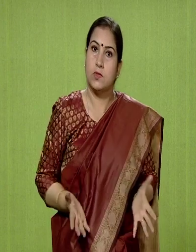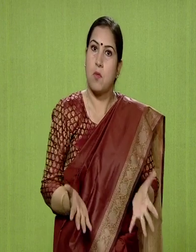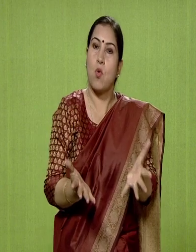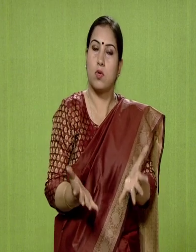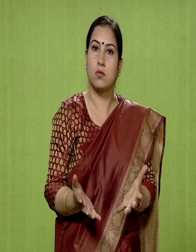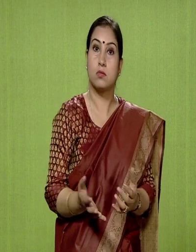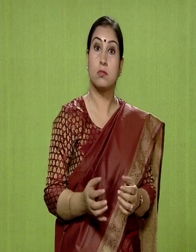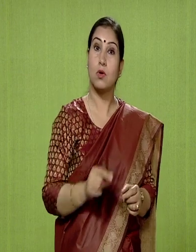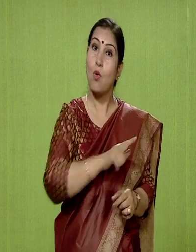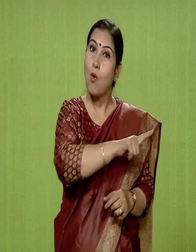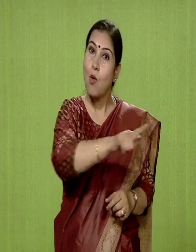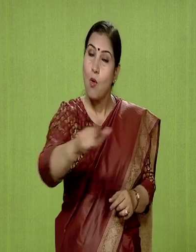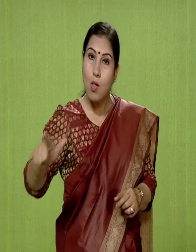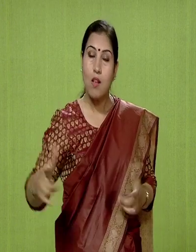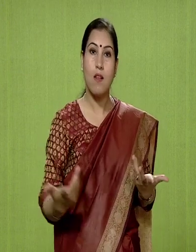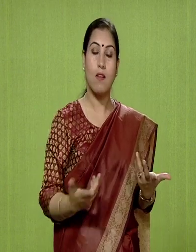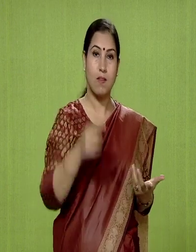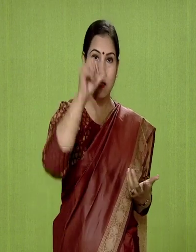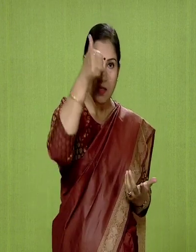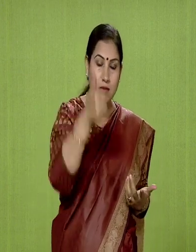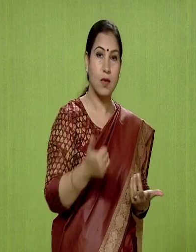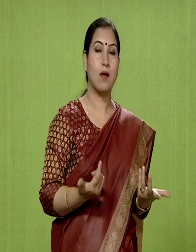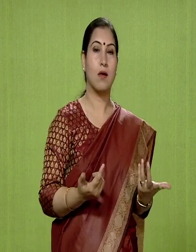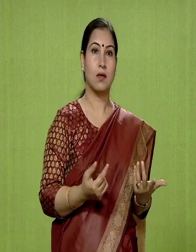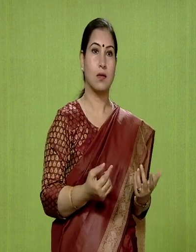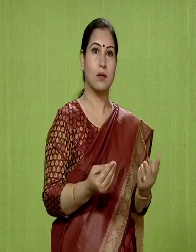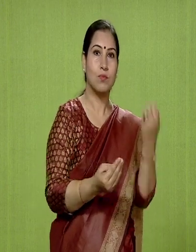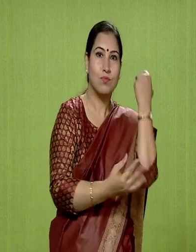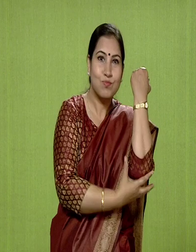All sections of society took part in this movement.